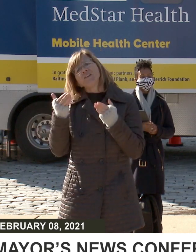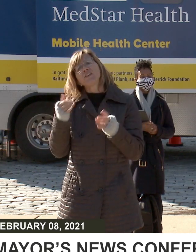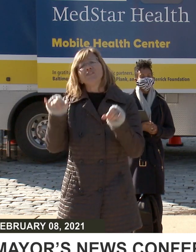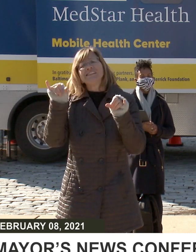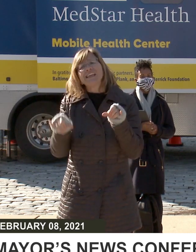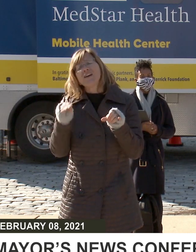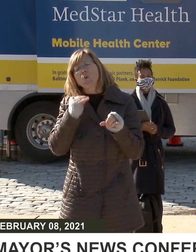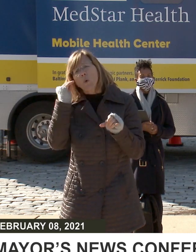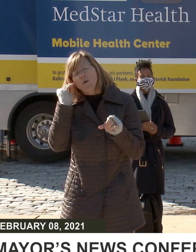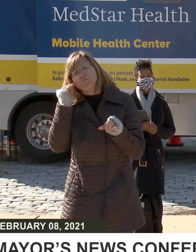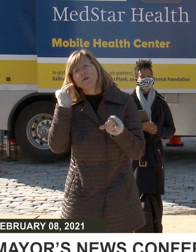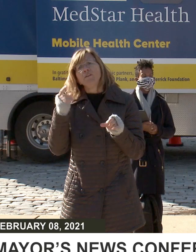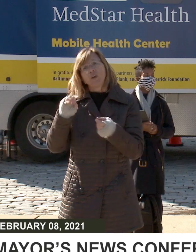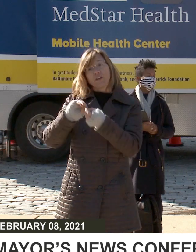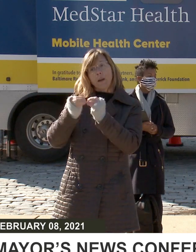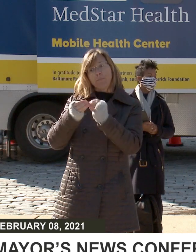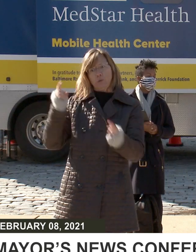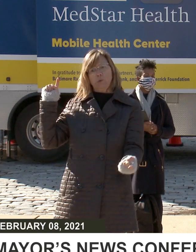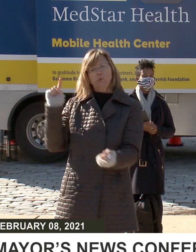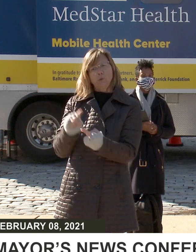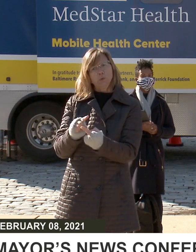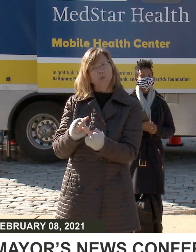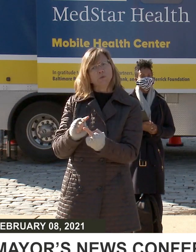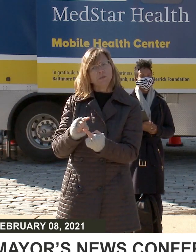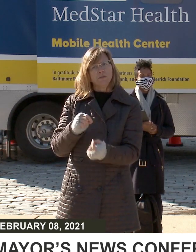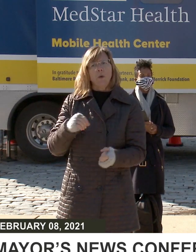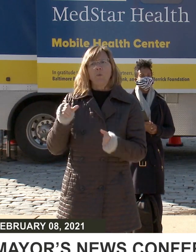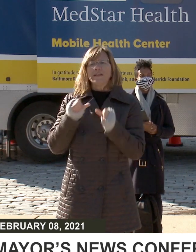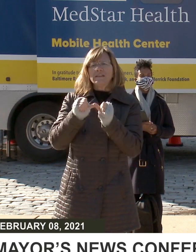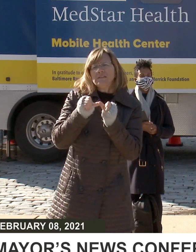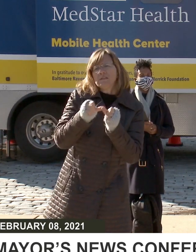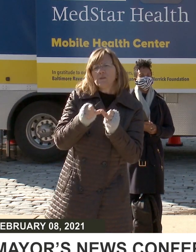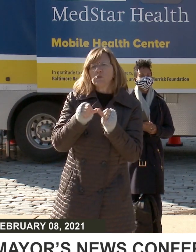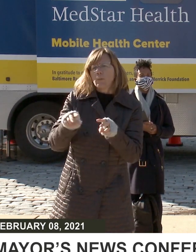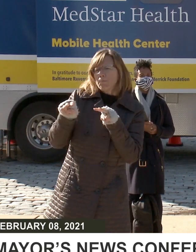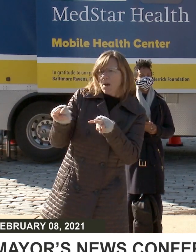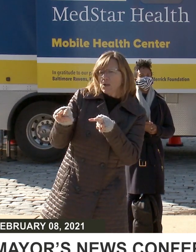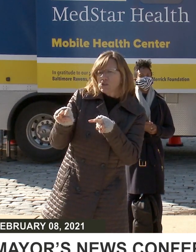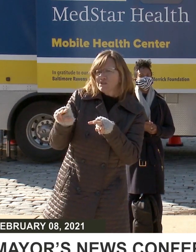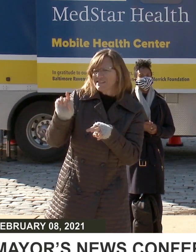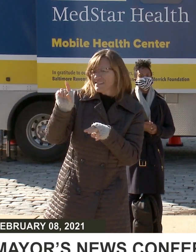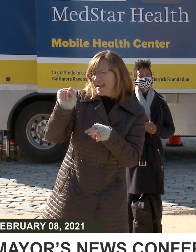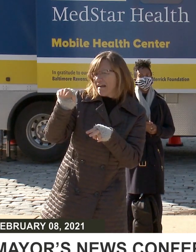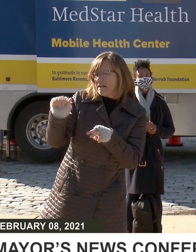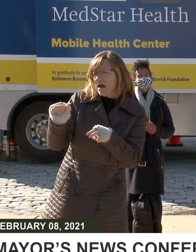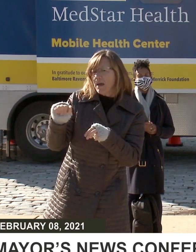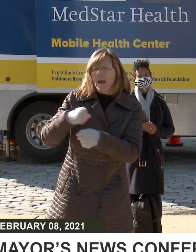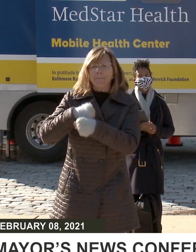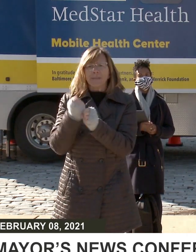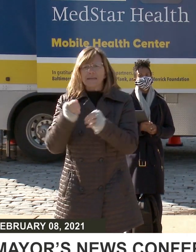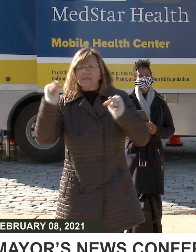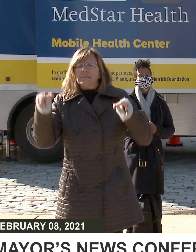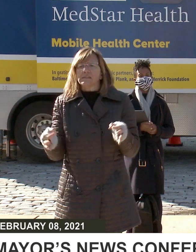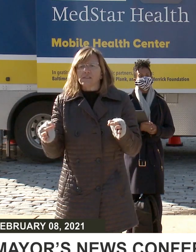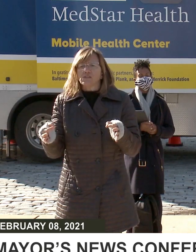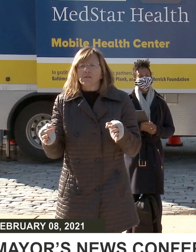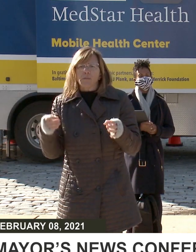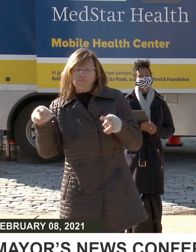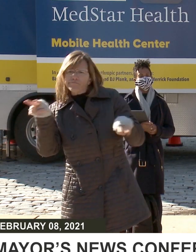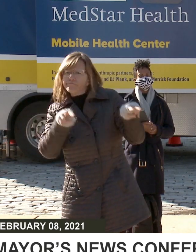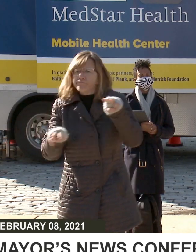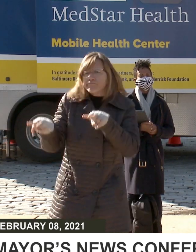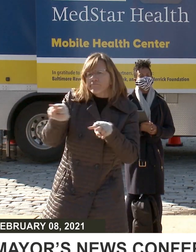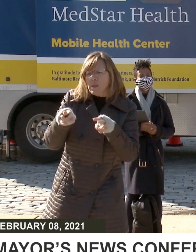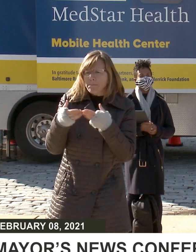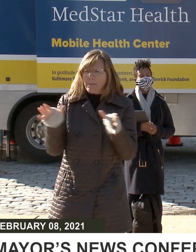trend. We will continue to closely monitor the data and make decisions guided by the data and public health experts. Today, I